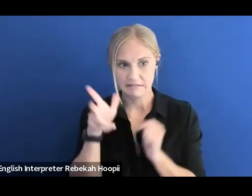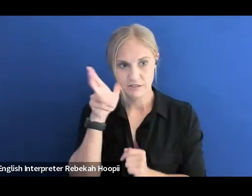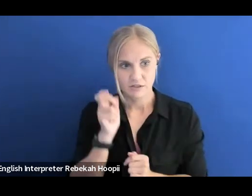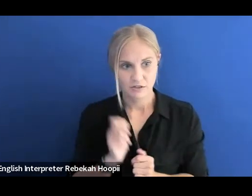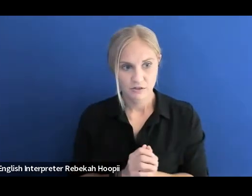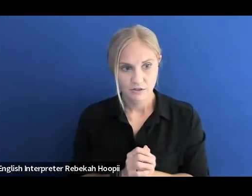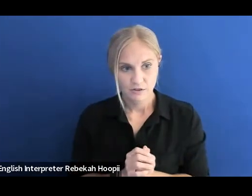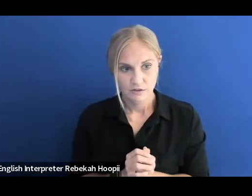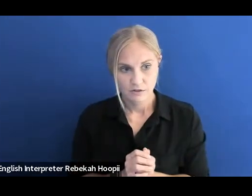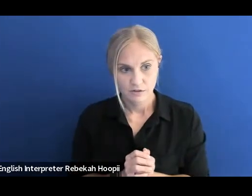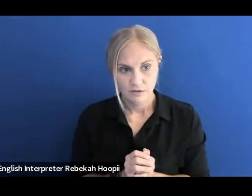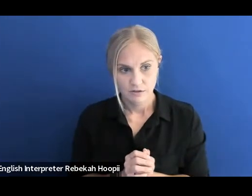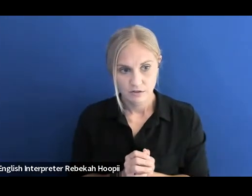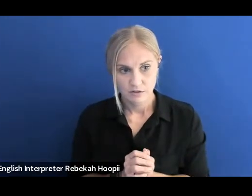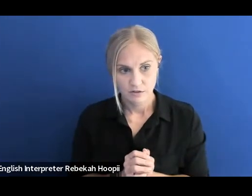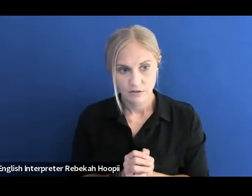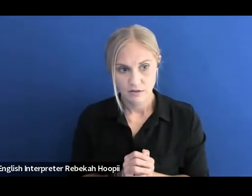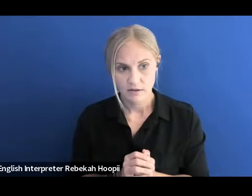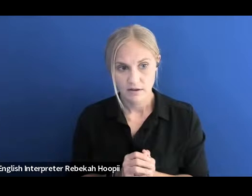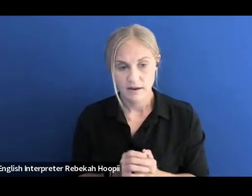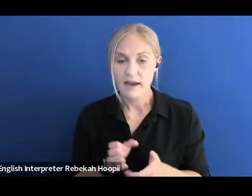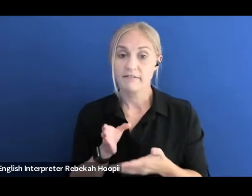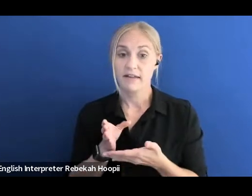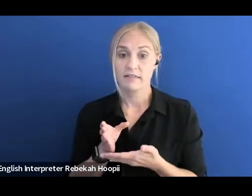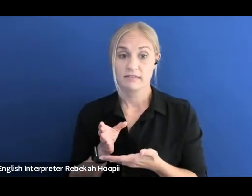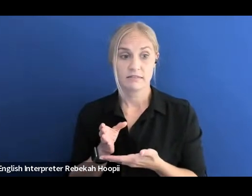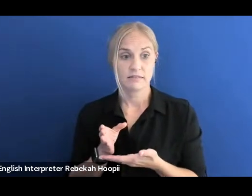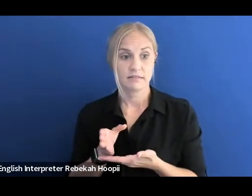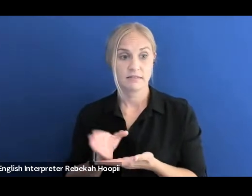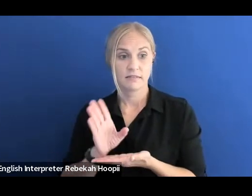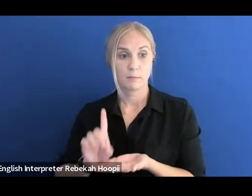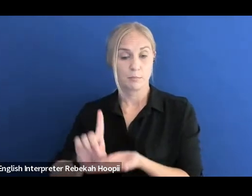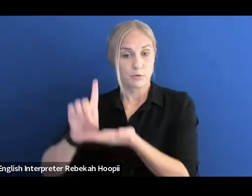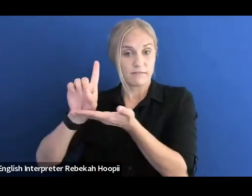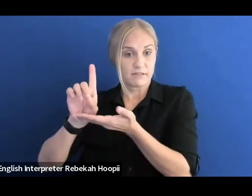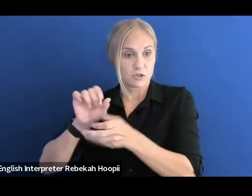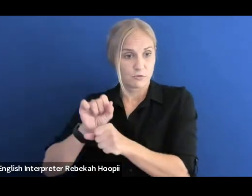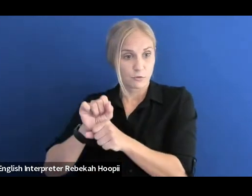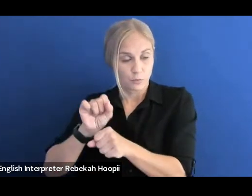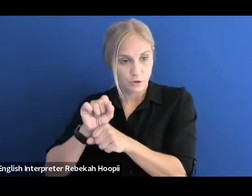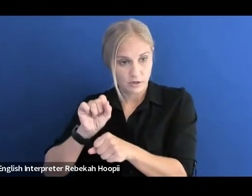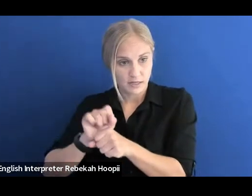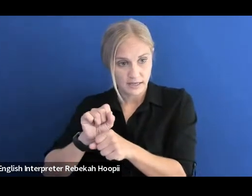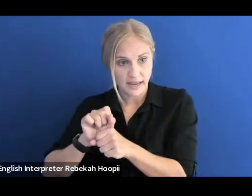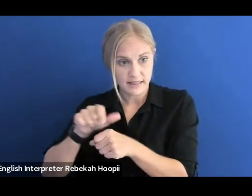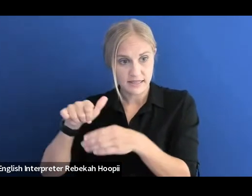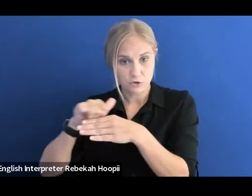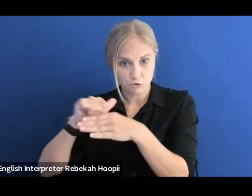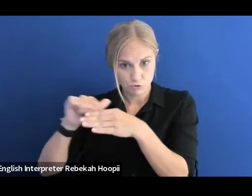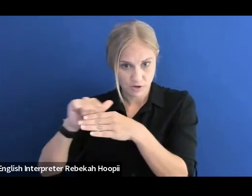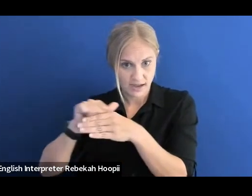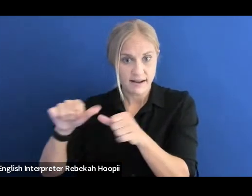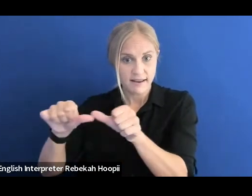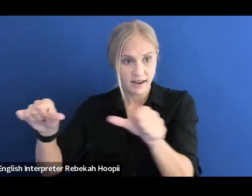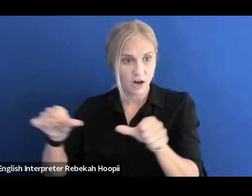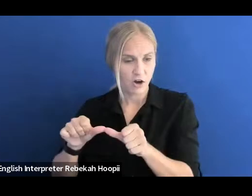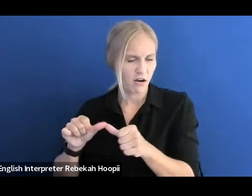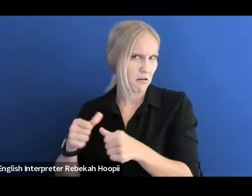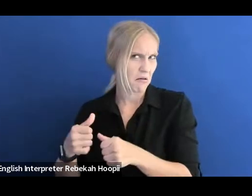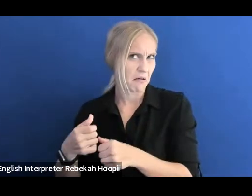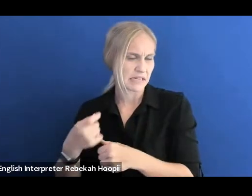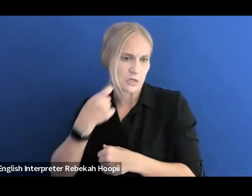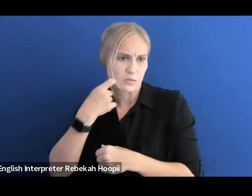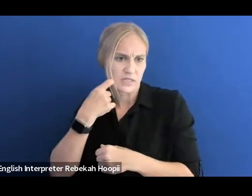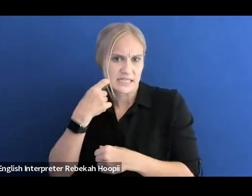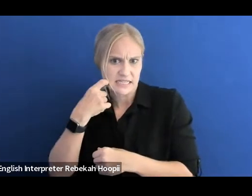the privilege of working at Pōhakuloa training area for 3.5 years until last June. It was a very